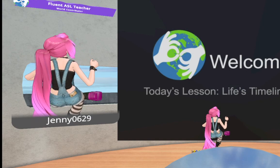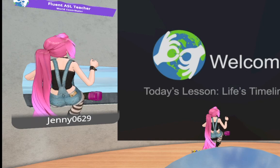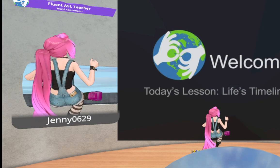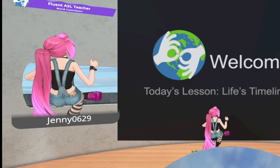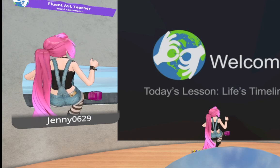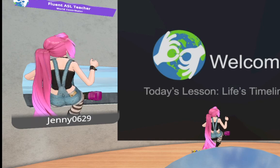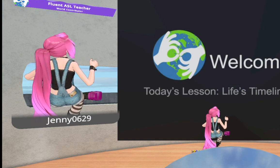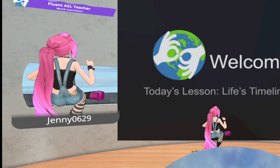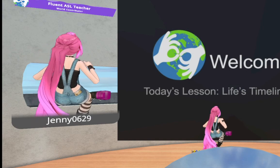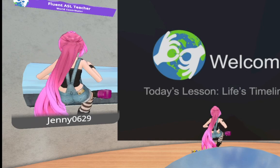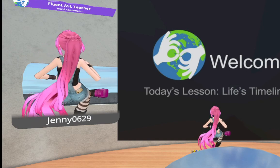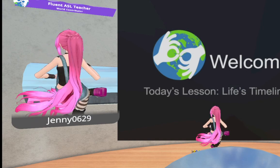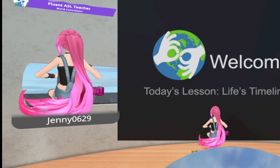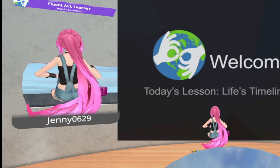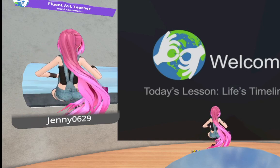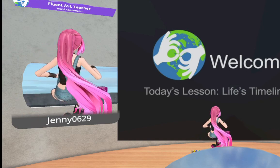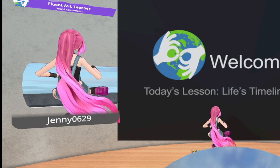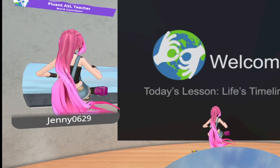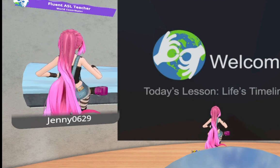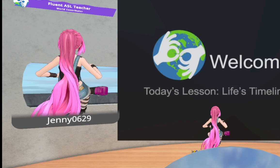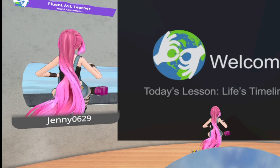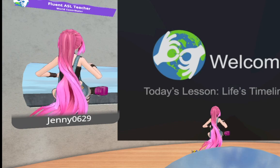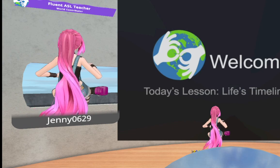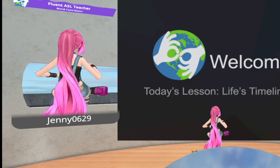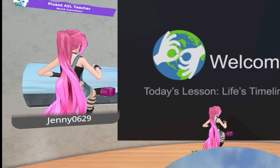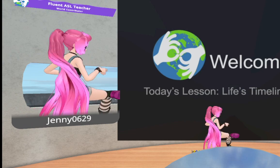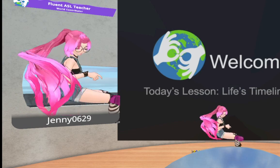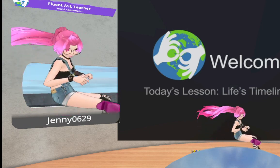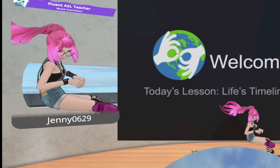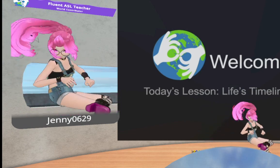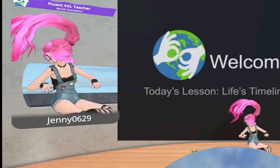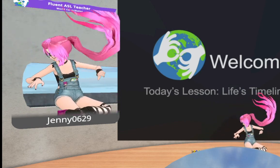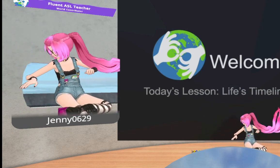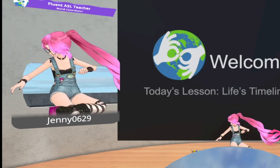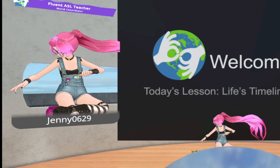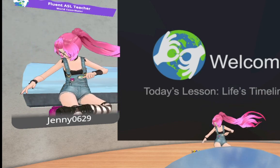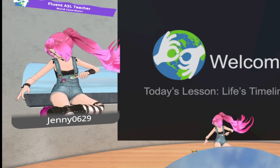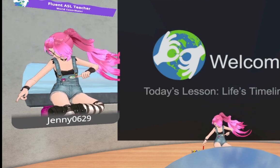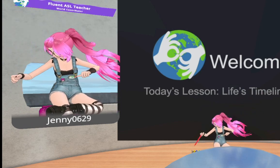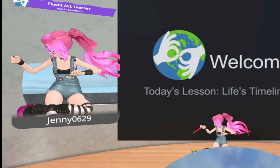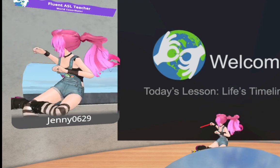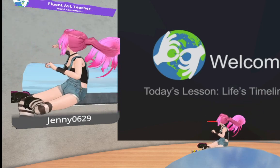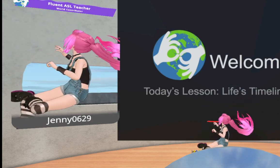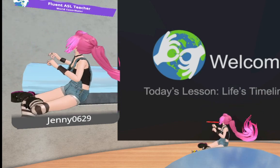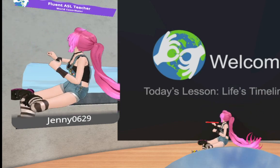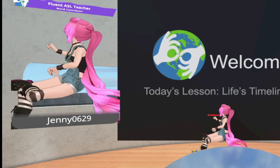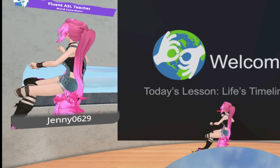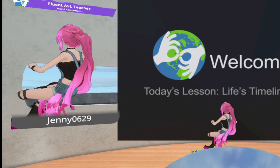I can't find it and it is lagging, so we're just gonna go off of our head. Okay.